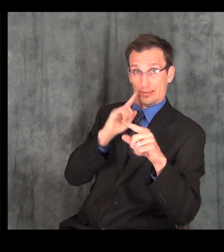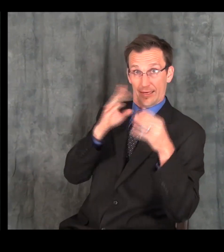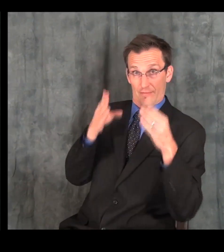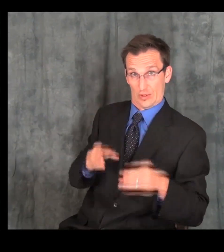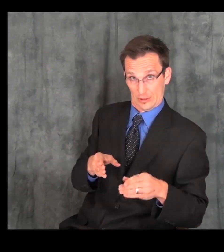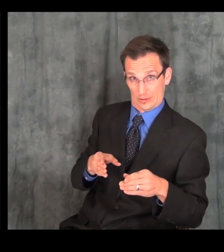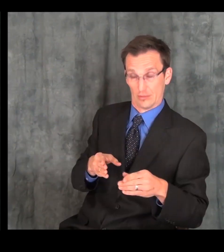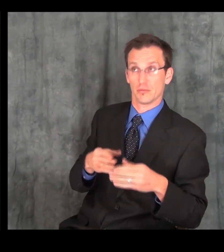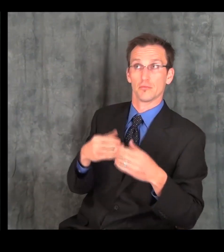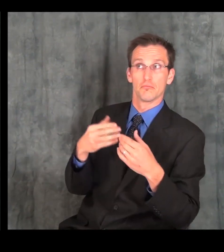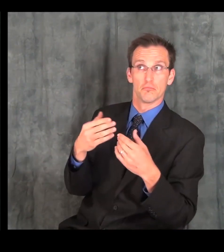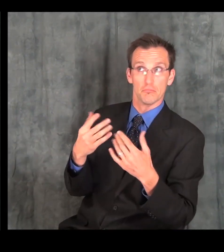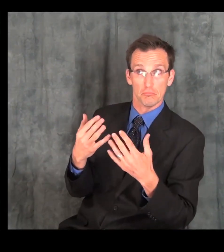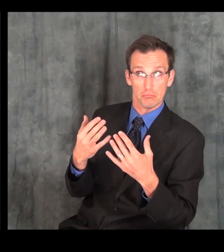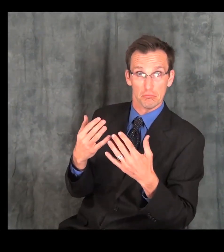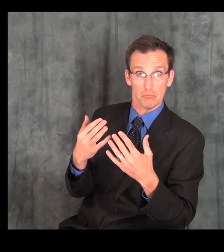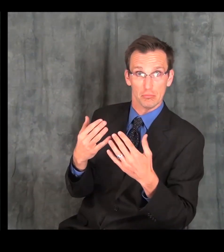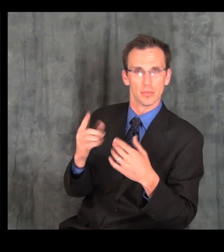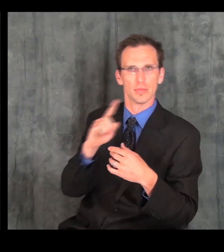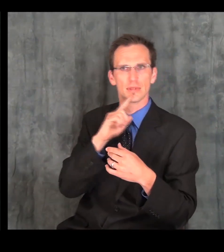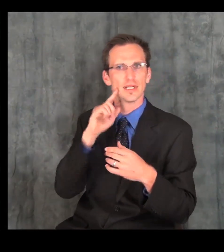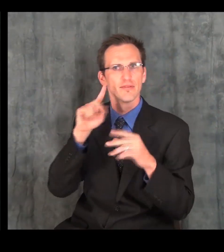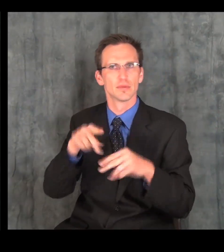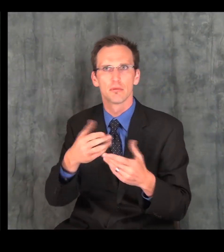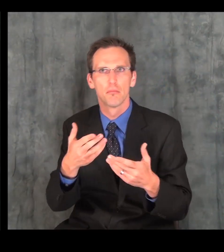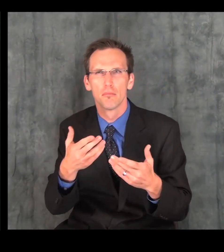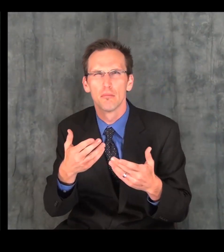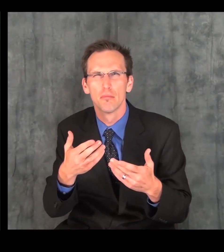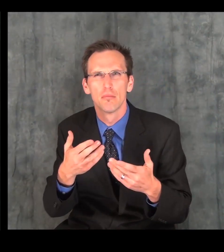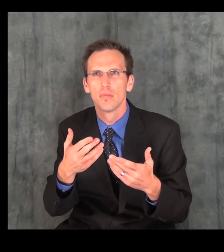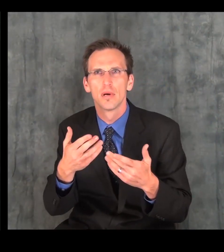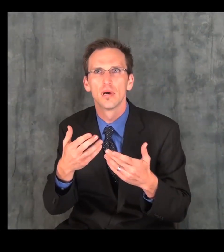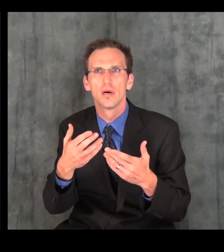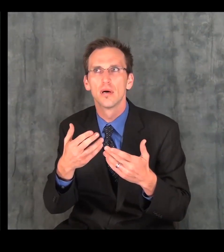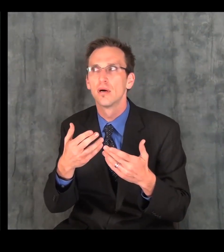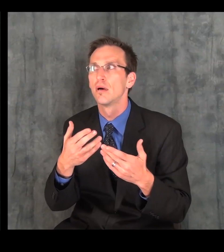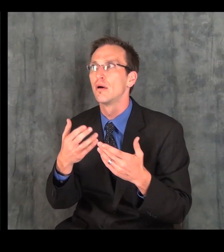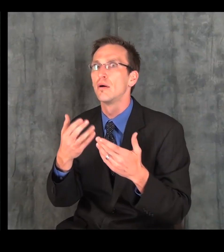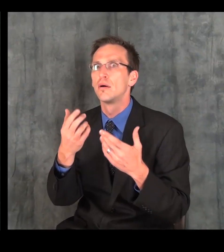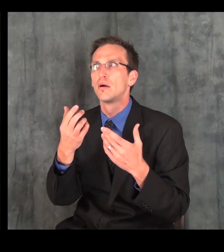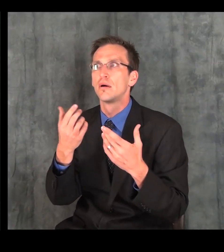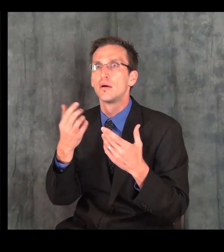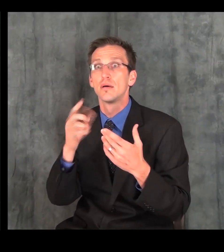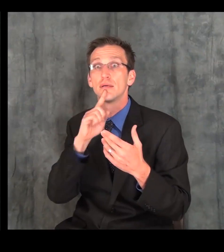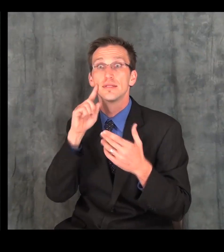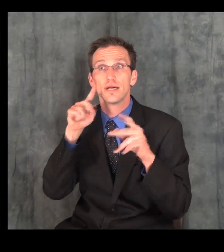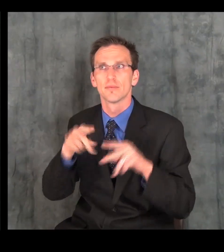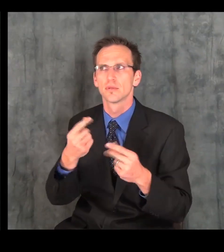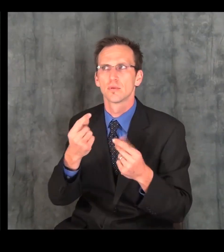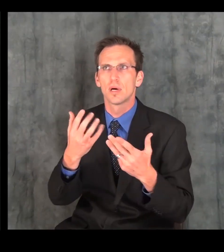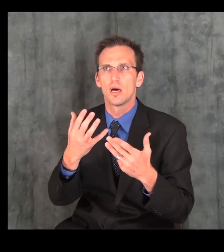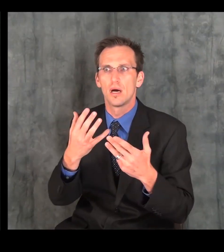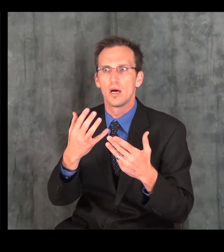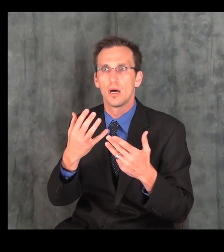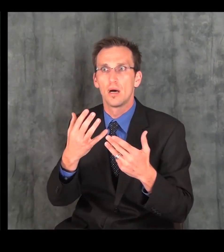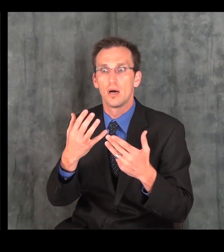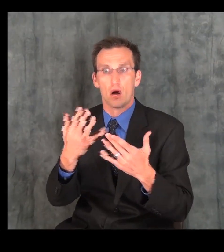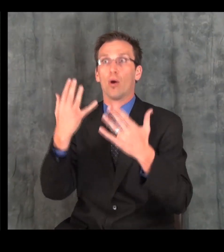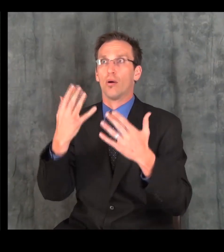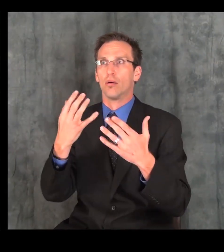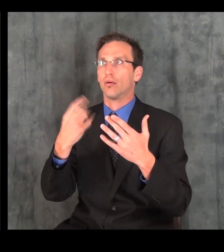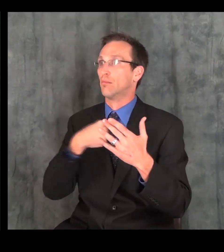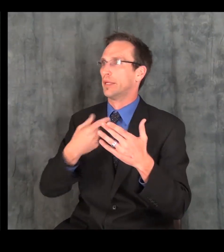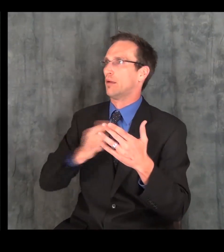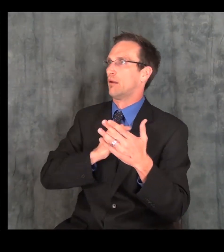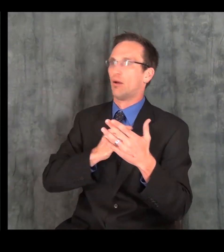long pause, and she was looking at the screen, and then she went, "Oh, it's me," and she looked down at her script and she realised